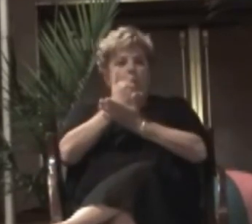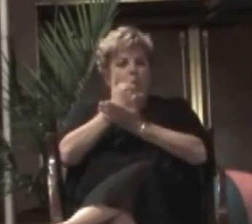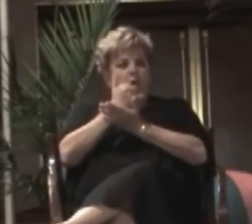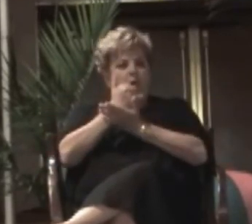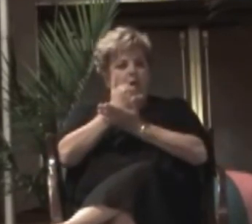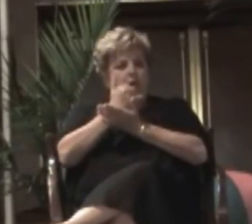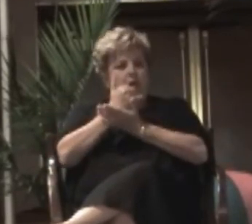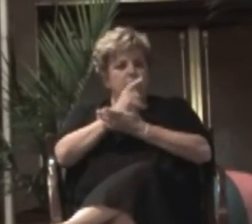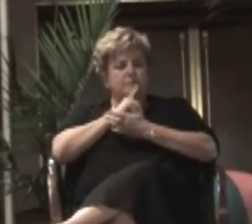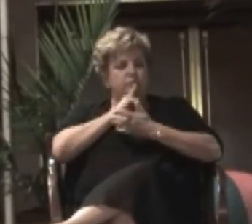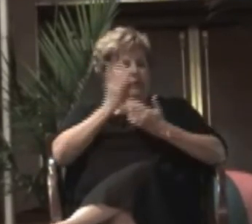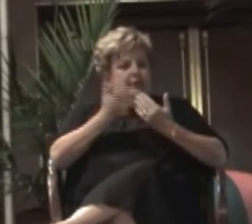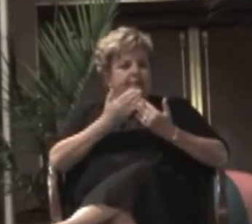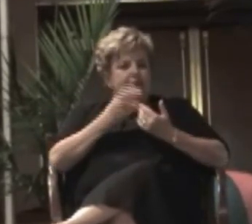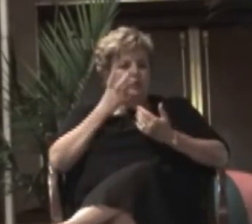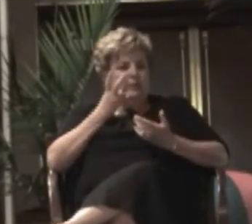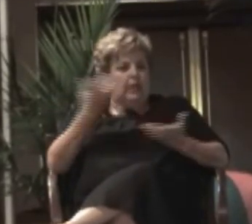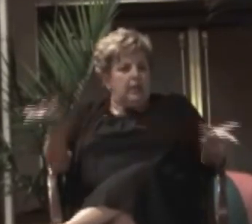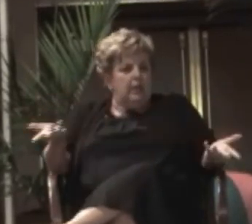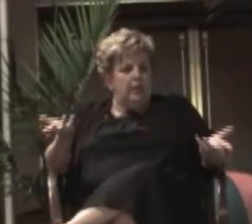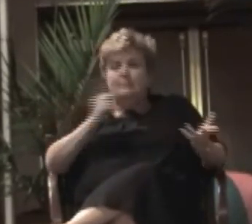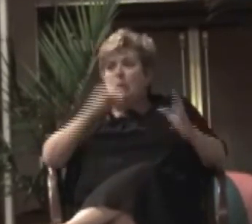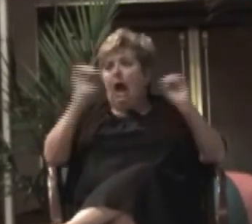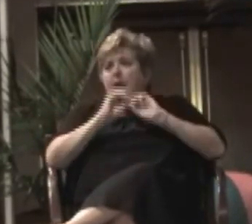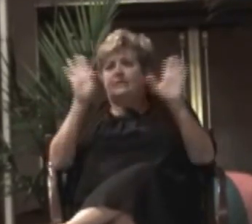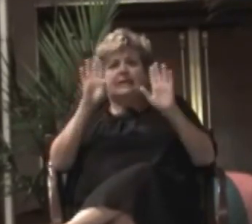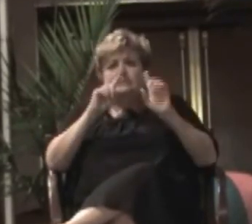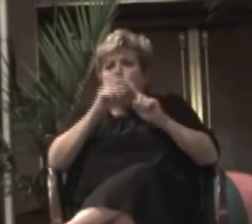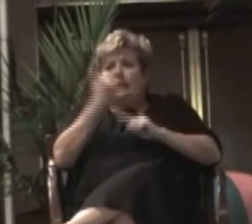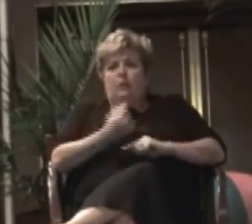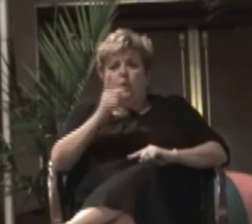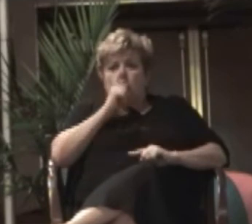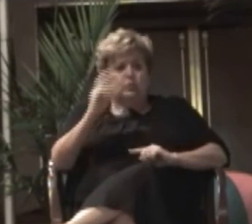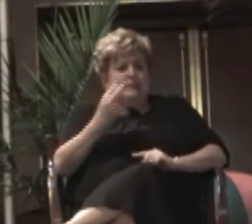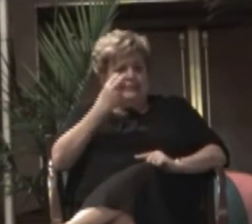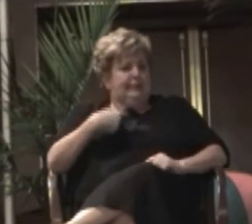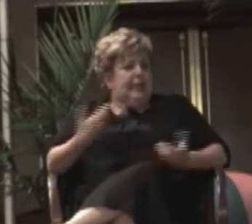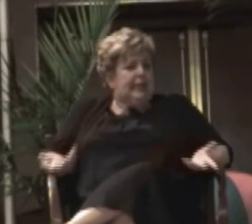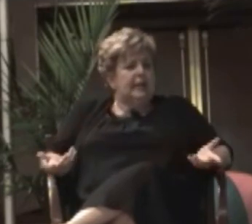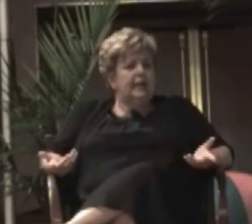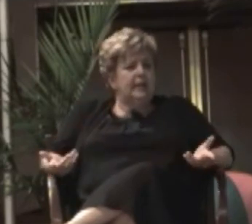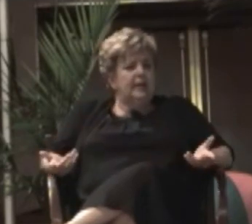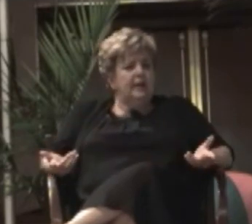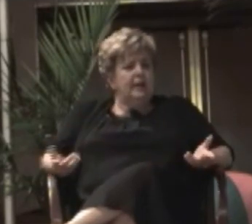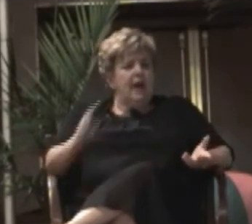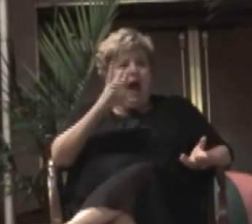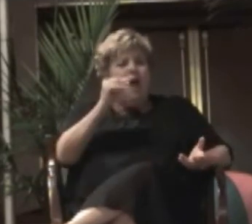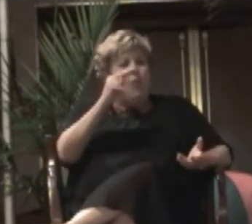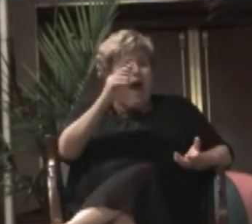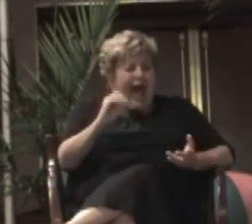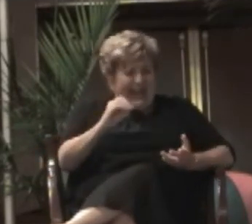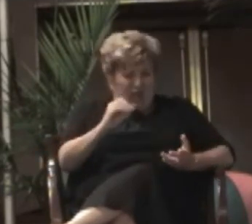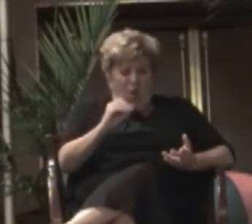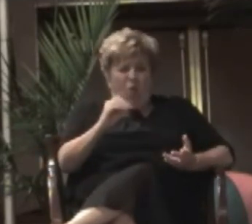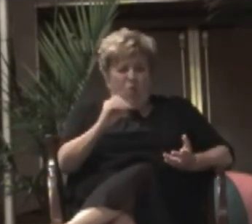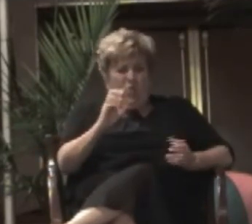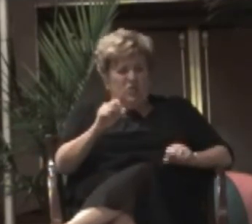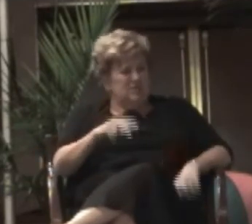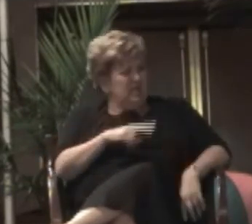that was headed for a crash. That was obvious to any observer. Wino could have diagnosed me, man. You didn't need the sheepskin to diagnose